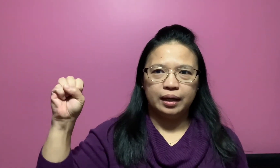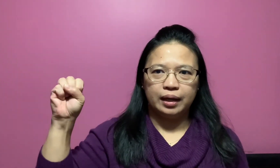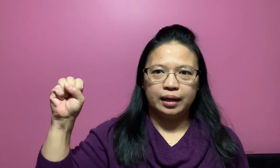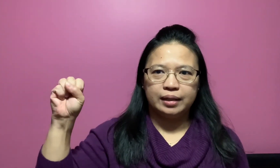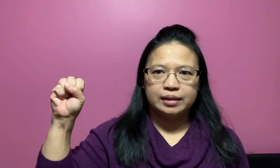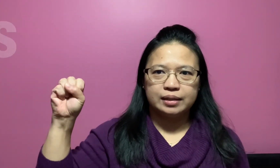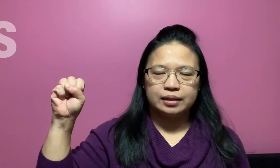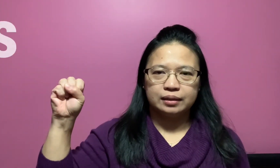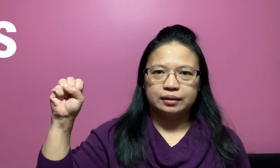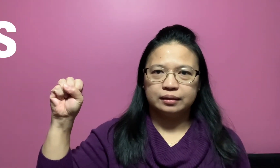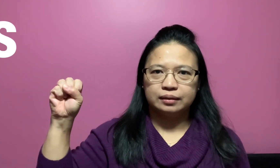S,